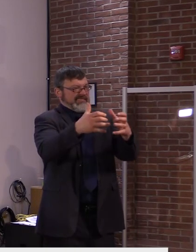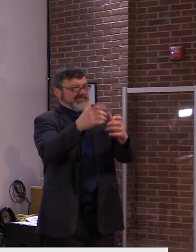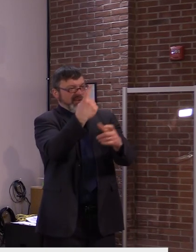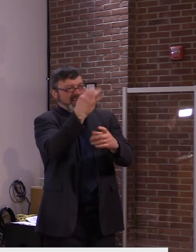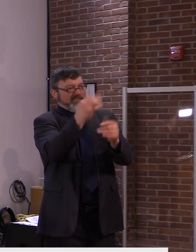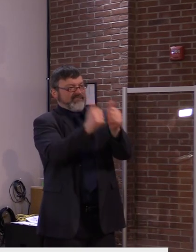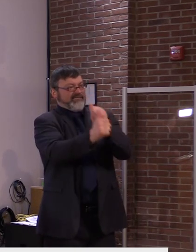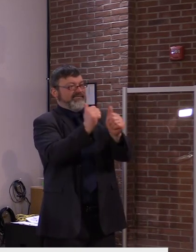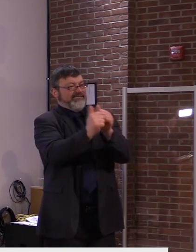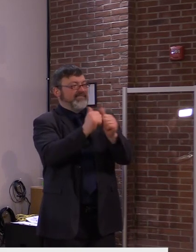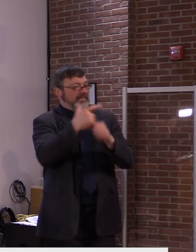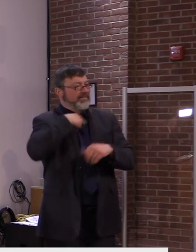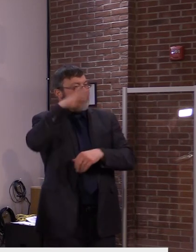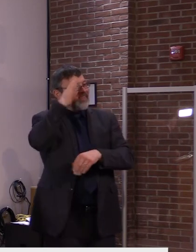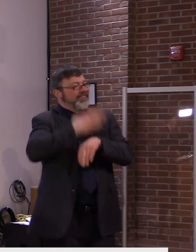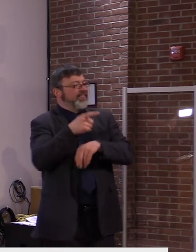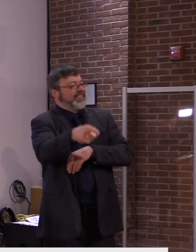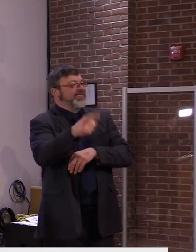thank you.